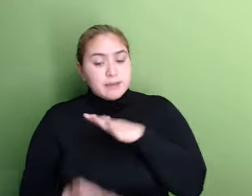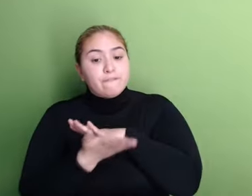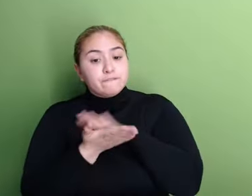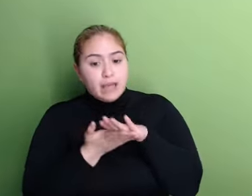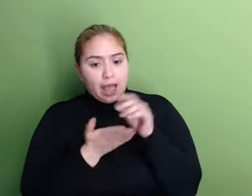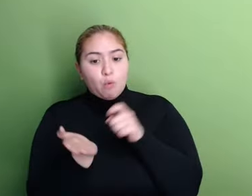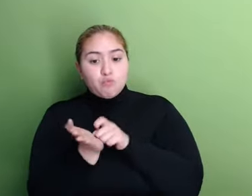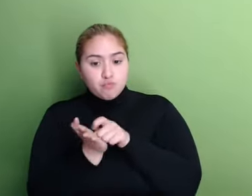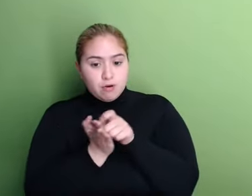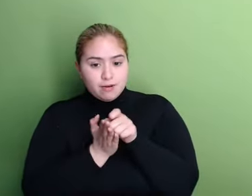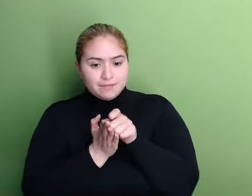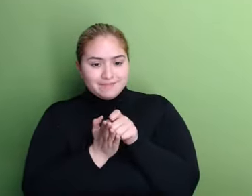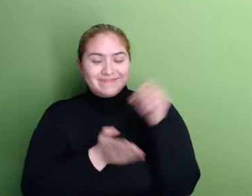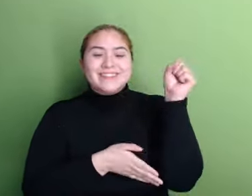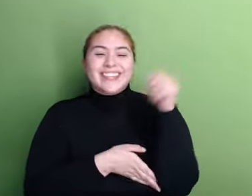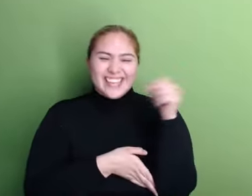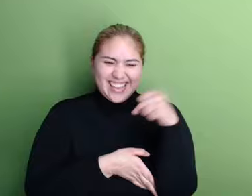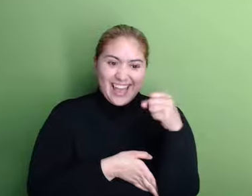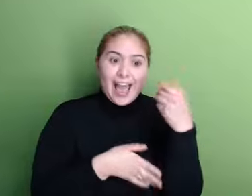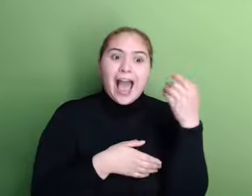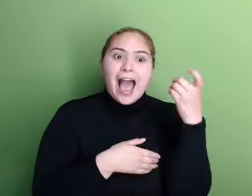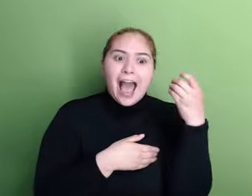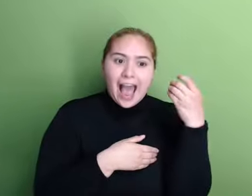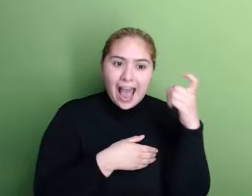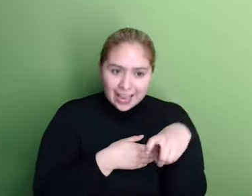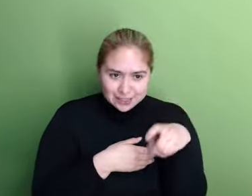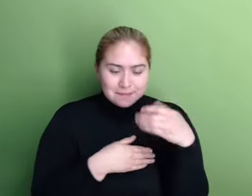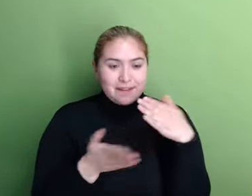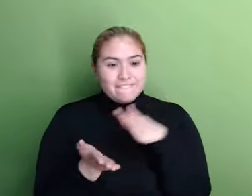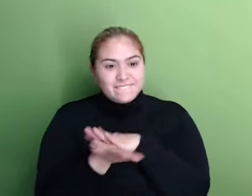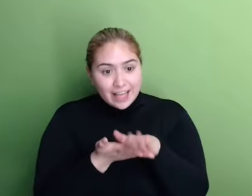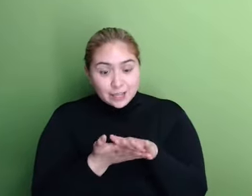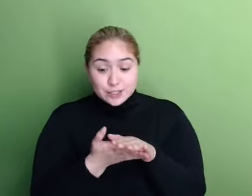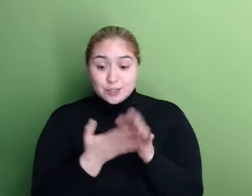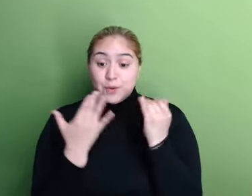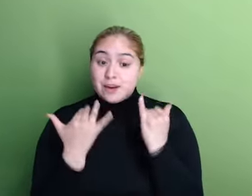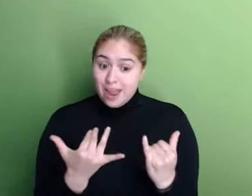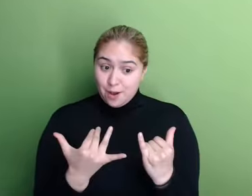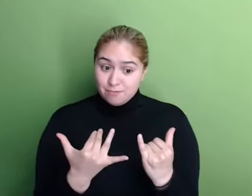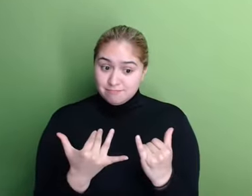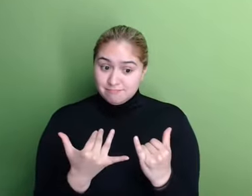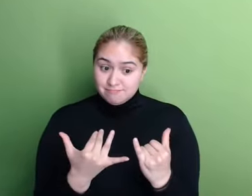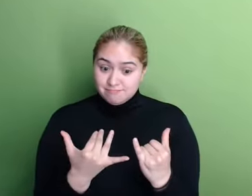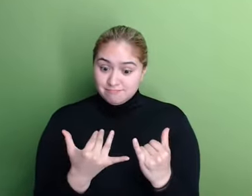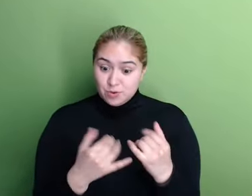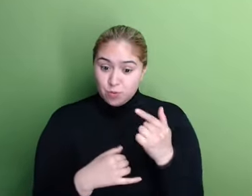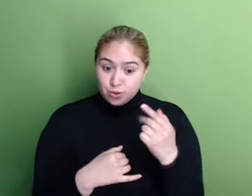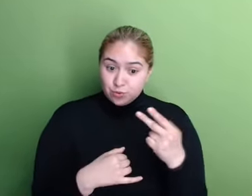It has to be flat. I know you'll enjoy this. So in the count of 3, we will flatten